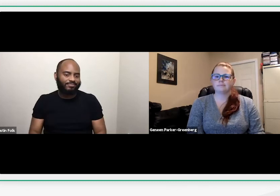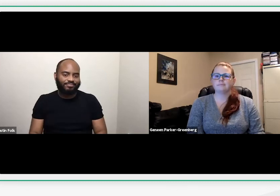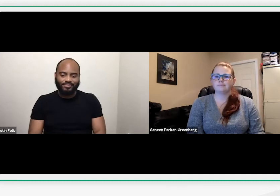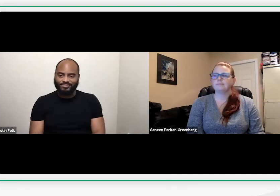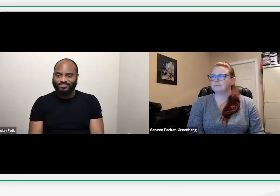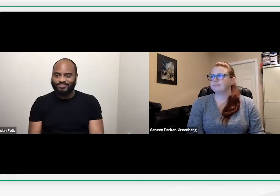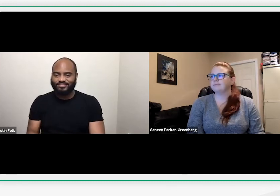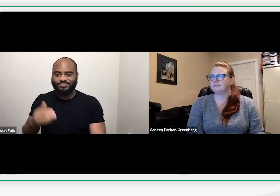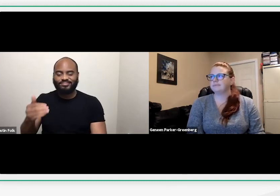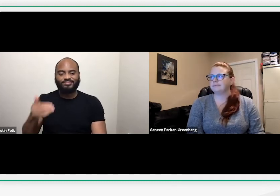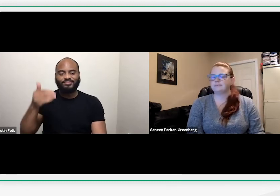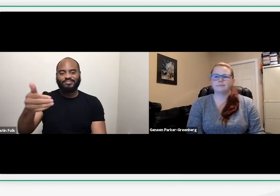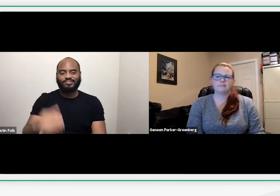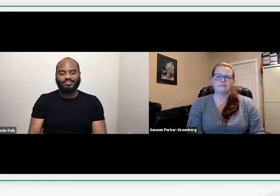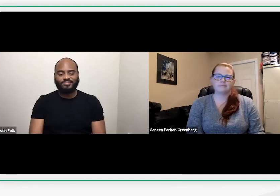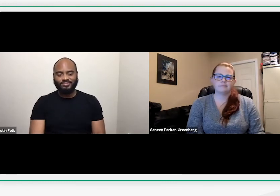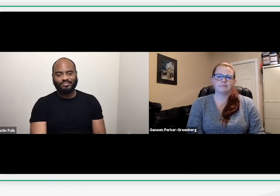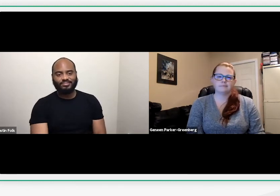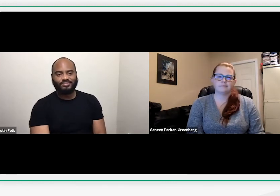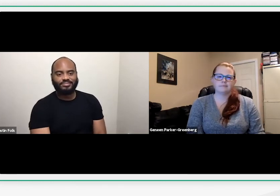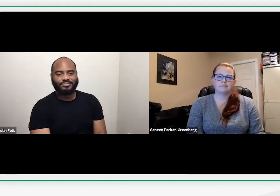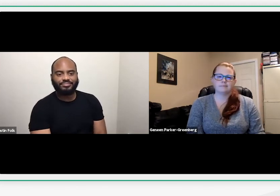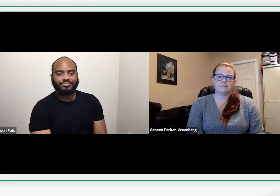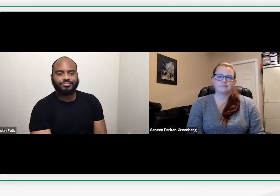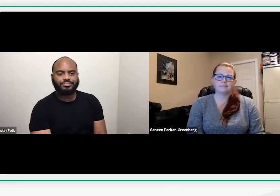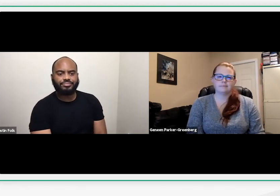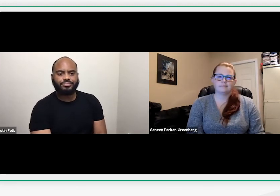of an impact on their credit. So thank you for sharing that tidbit.